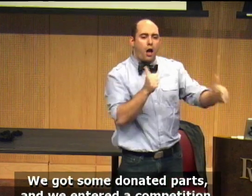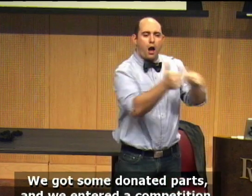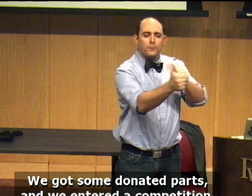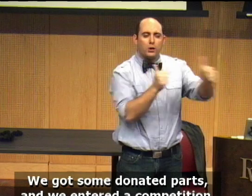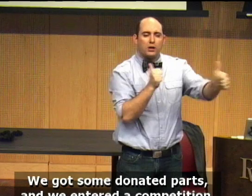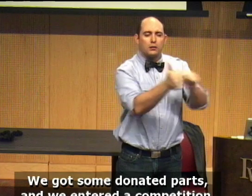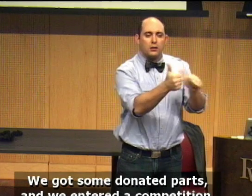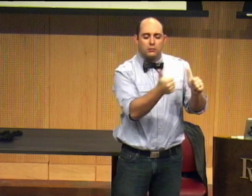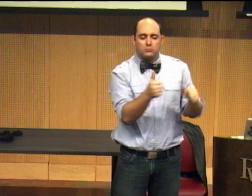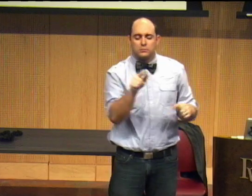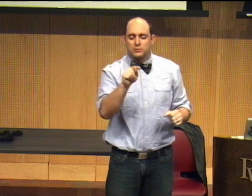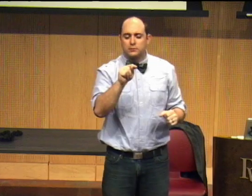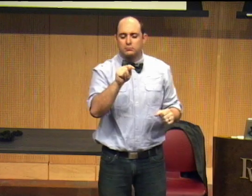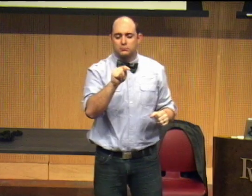competition.